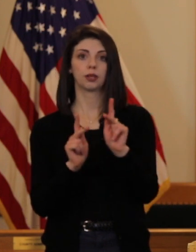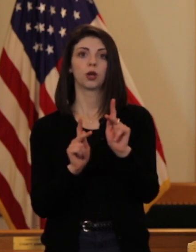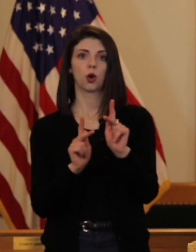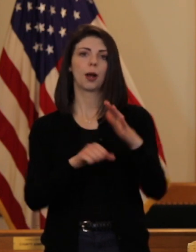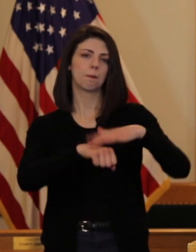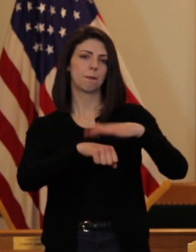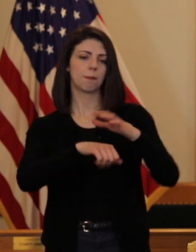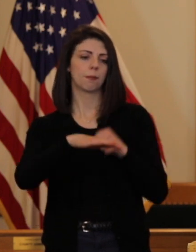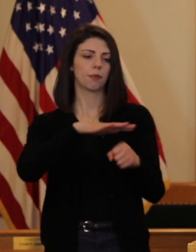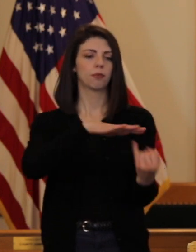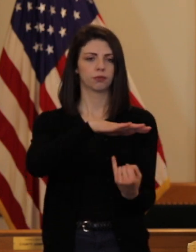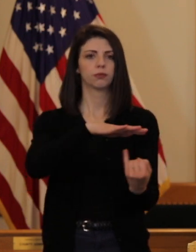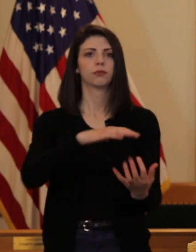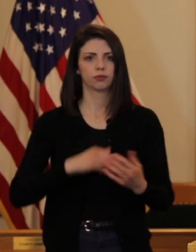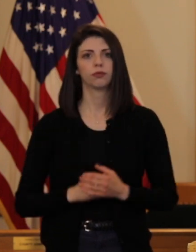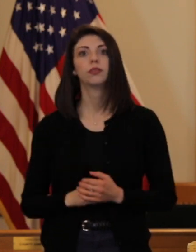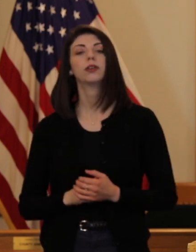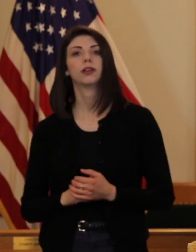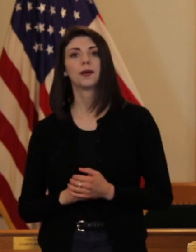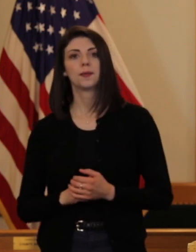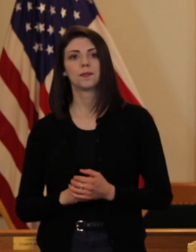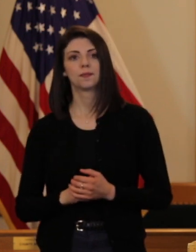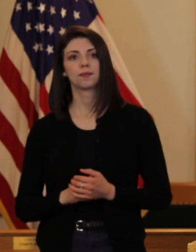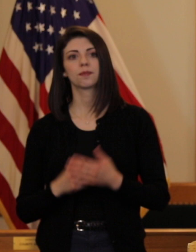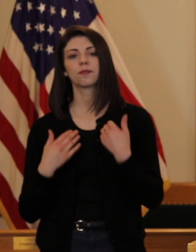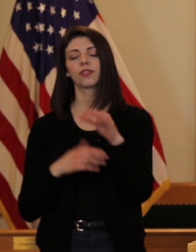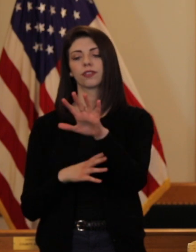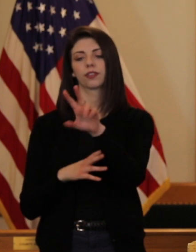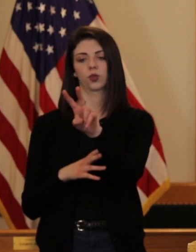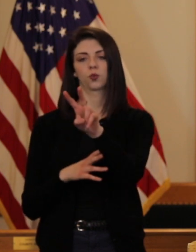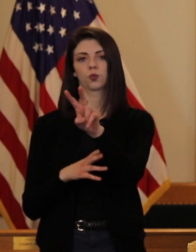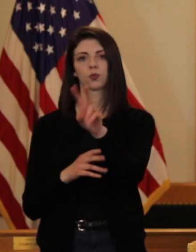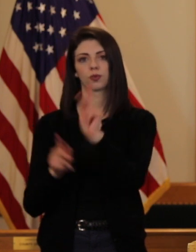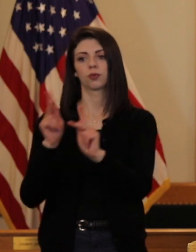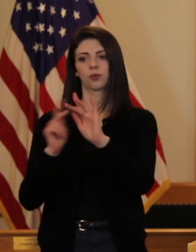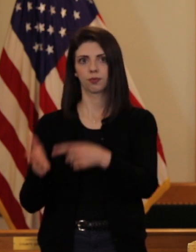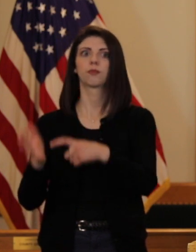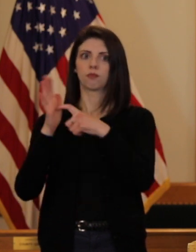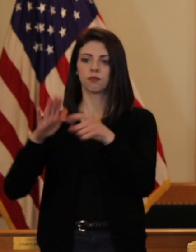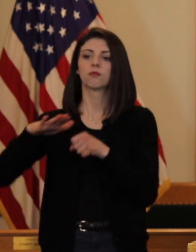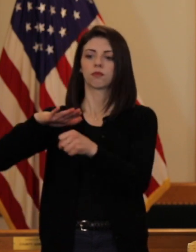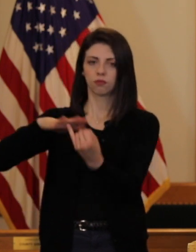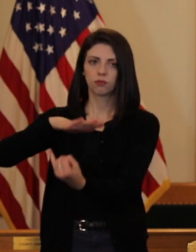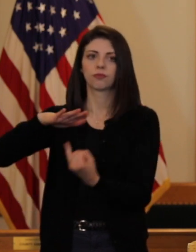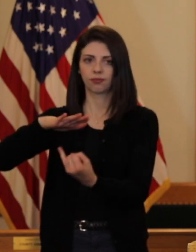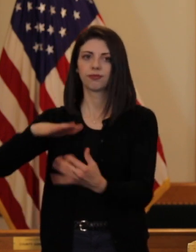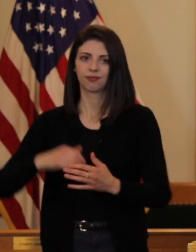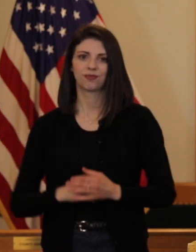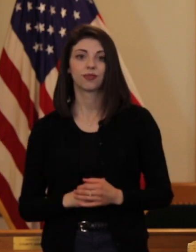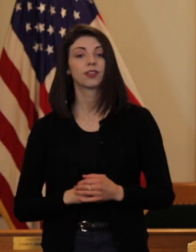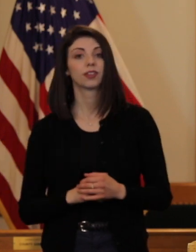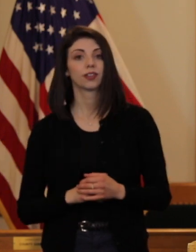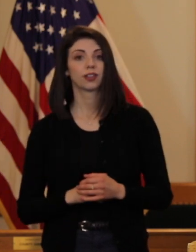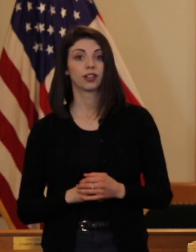in precautionary quarantine, and we have 52 residents in mandatory isolation and quarantine. To